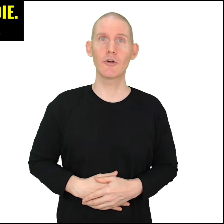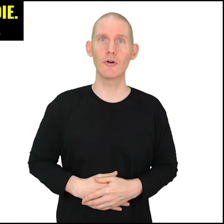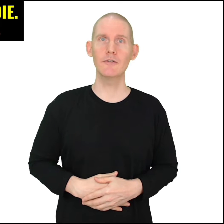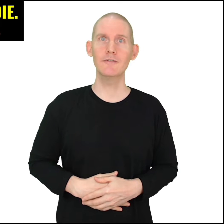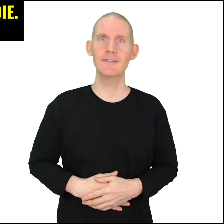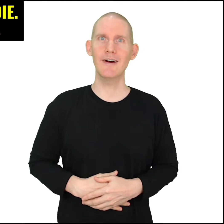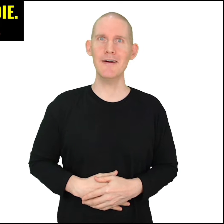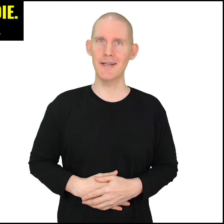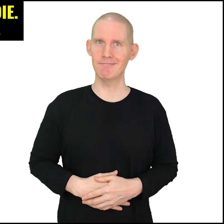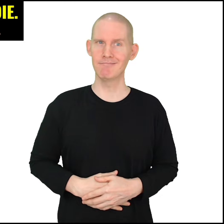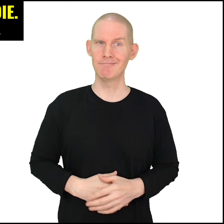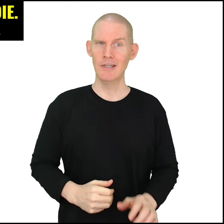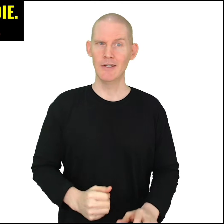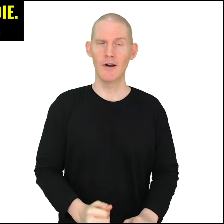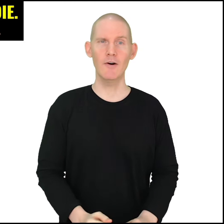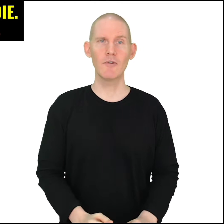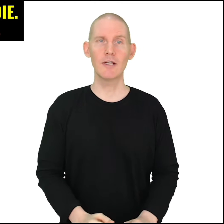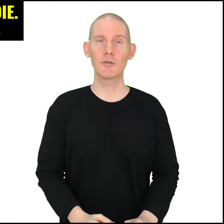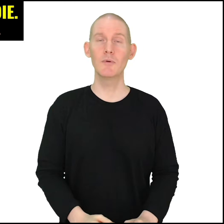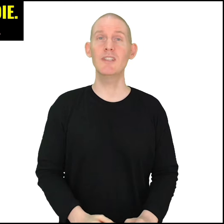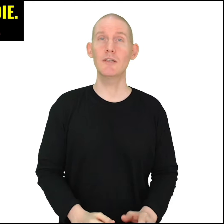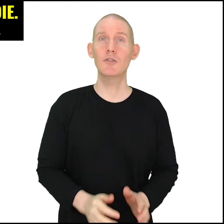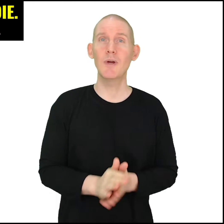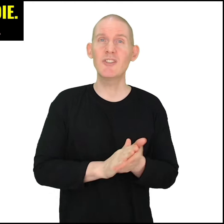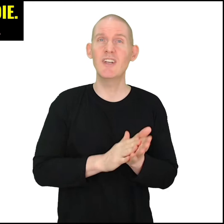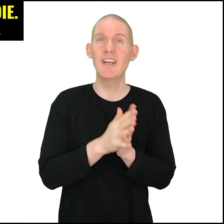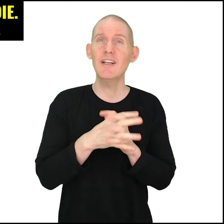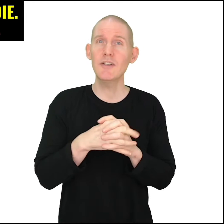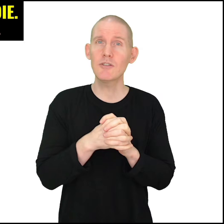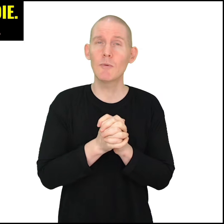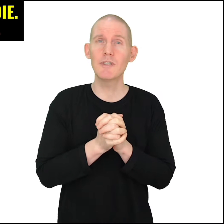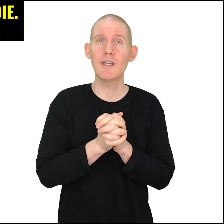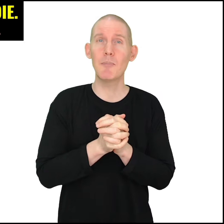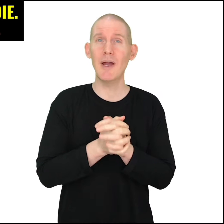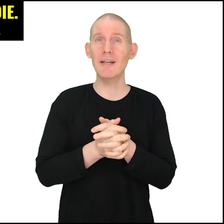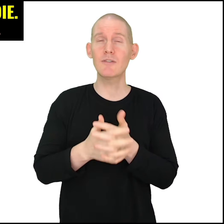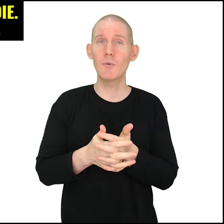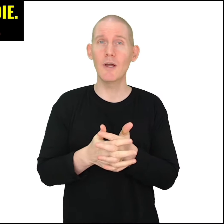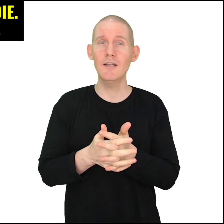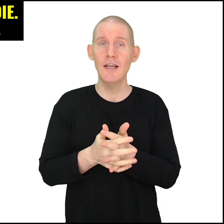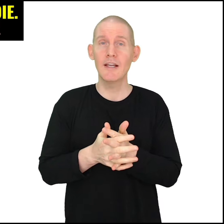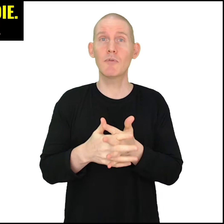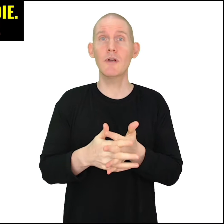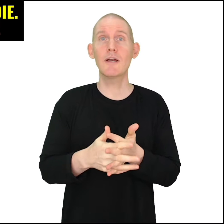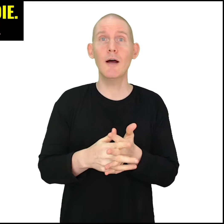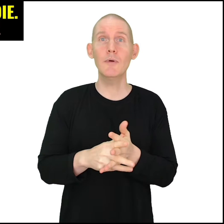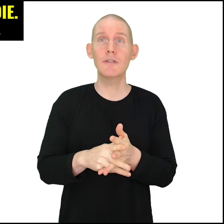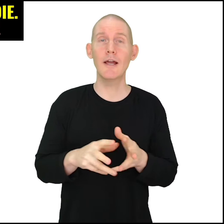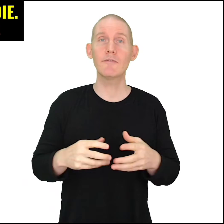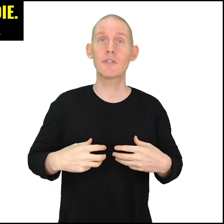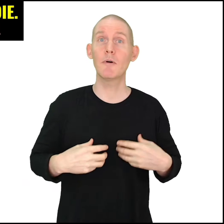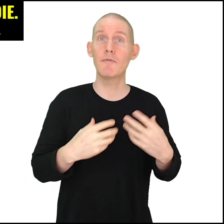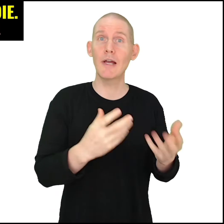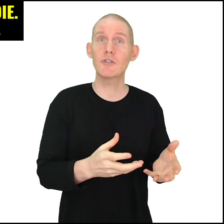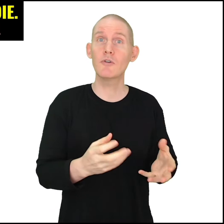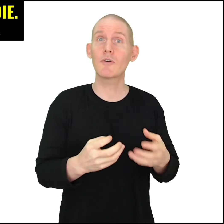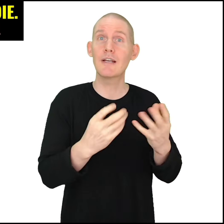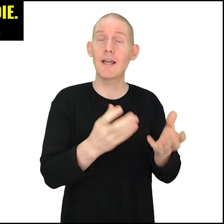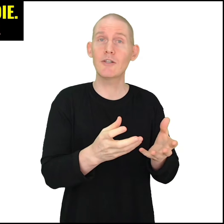turtle die." All right, so in this situation in English, when we say passed away, it's very common to have some affection or connection